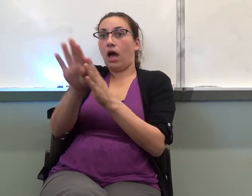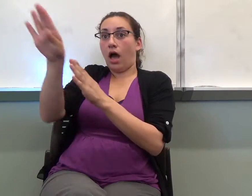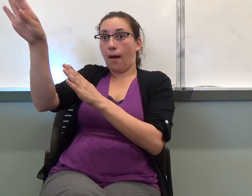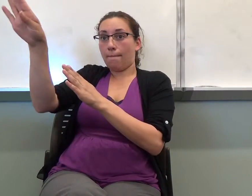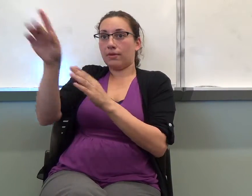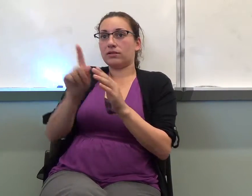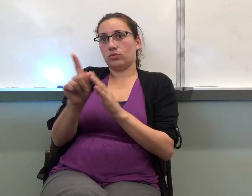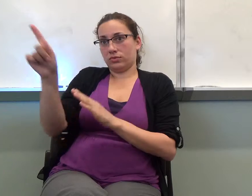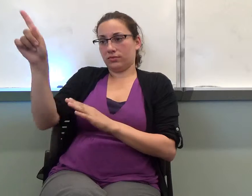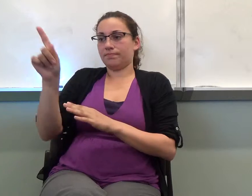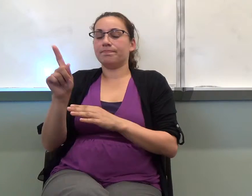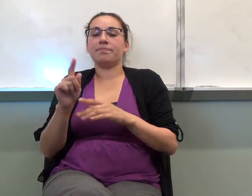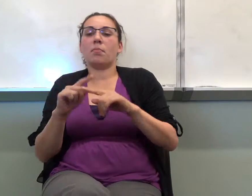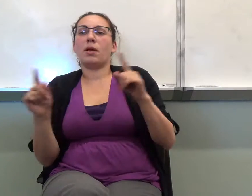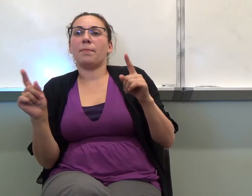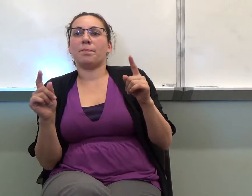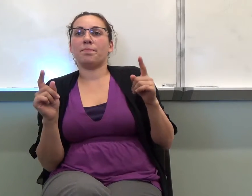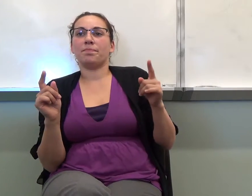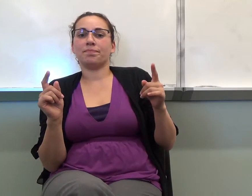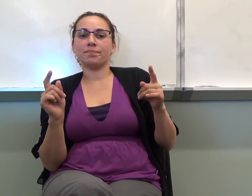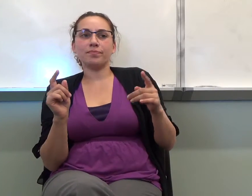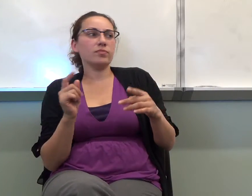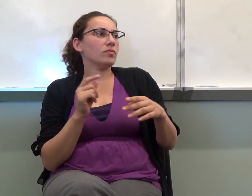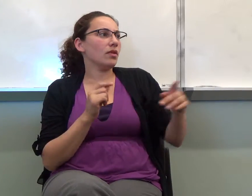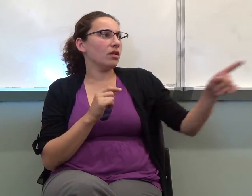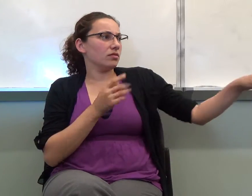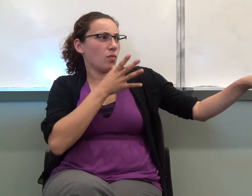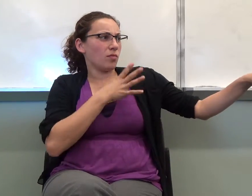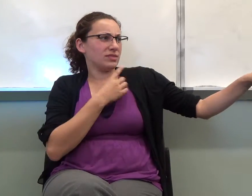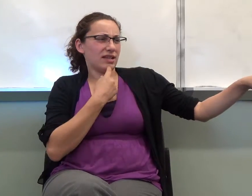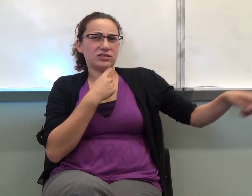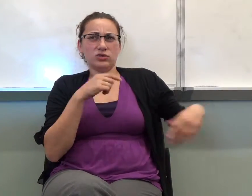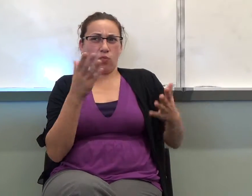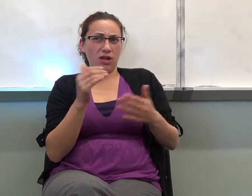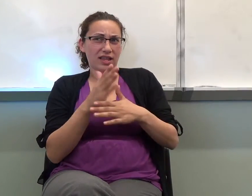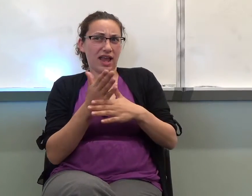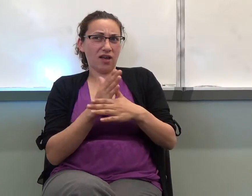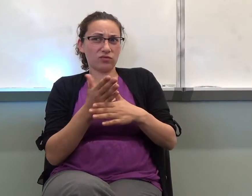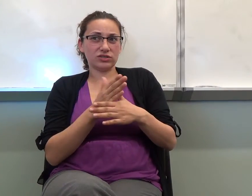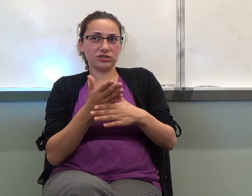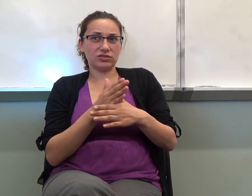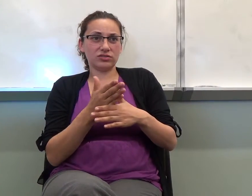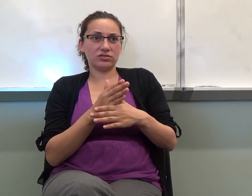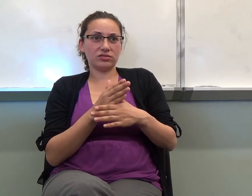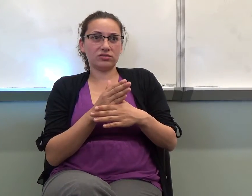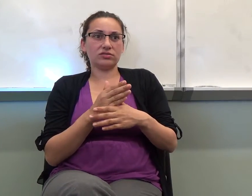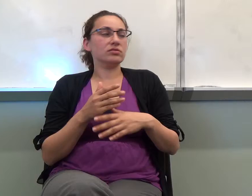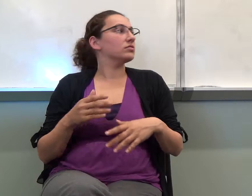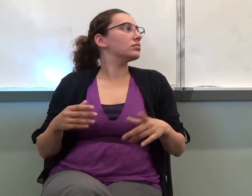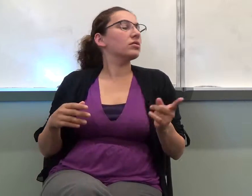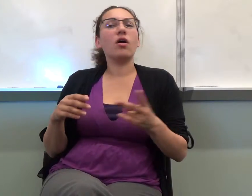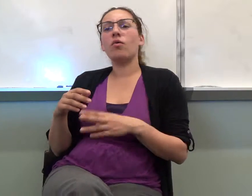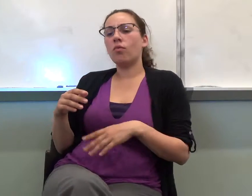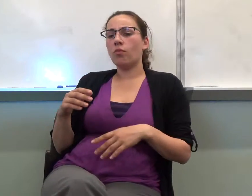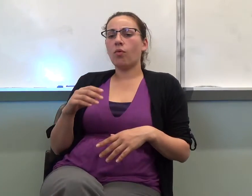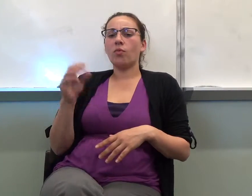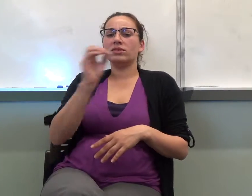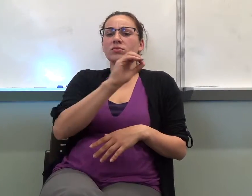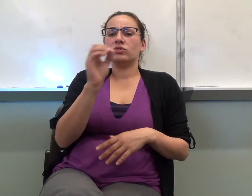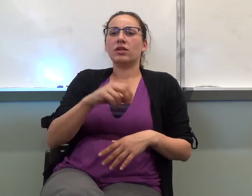thought we could average it. What was the overall trend in the percent of women over 65 in the labor force for